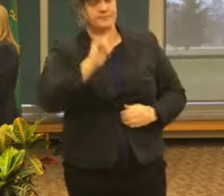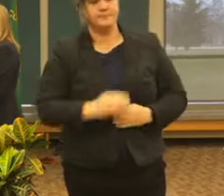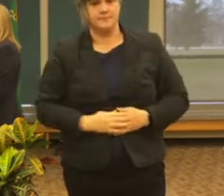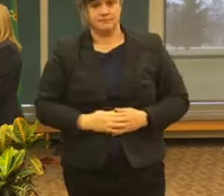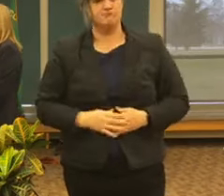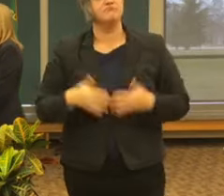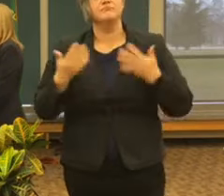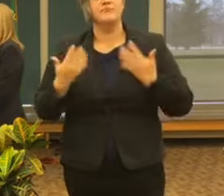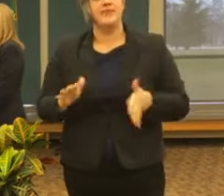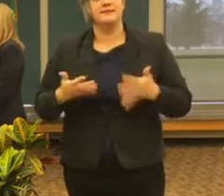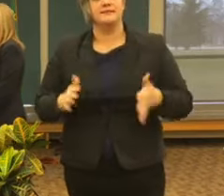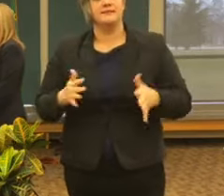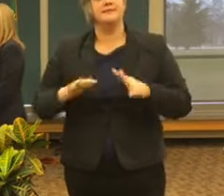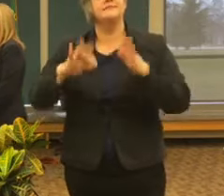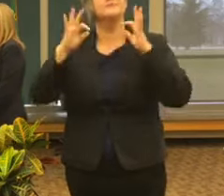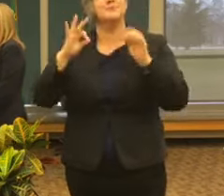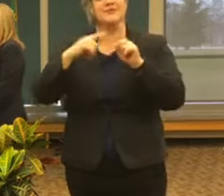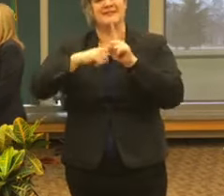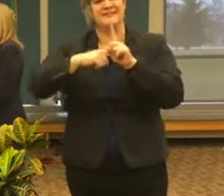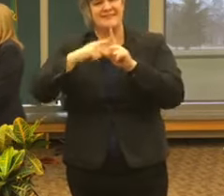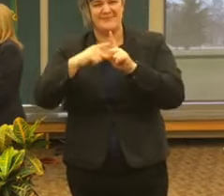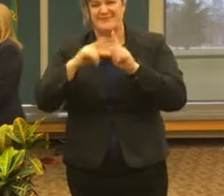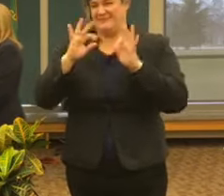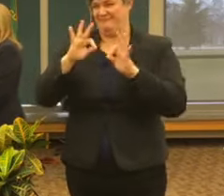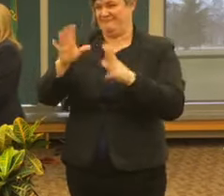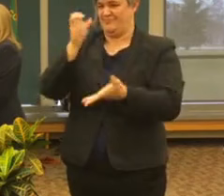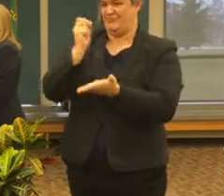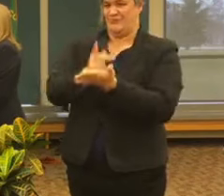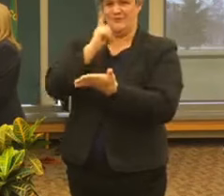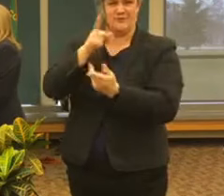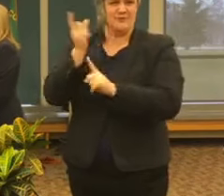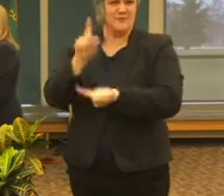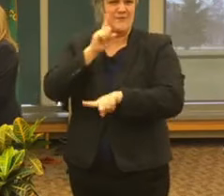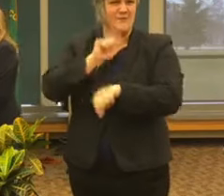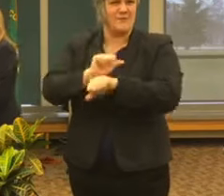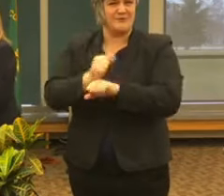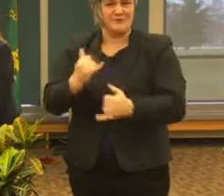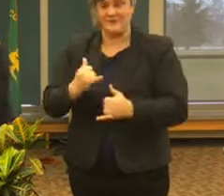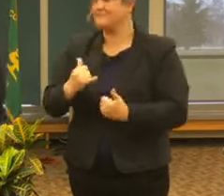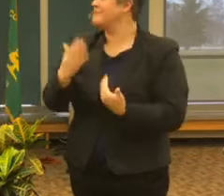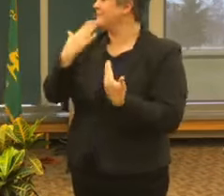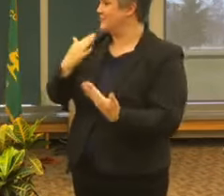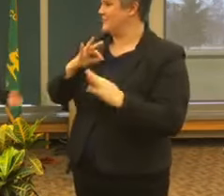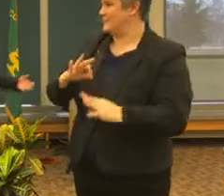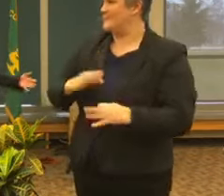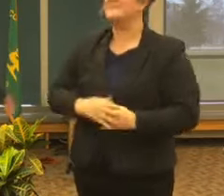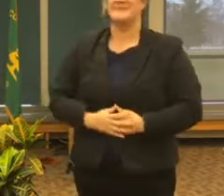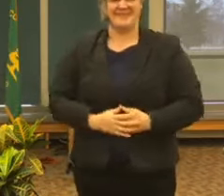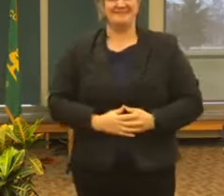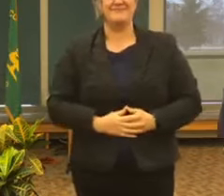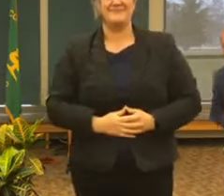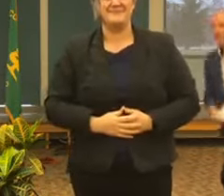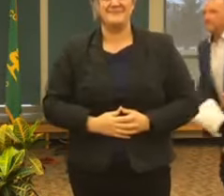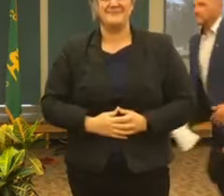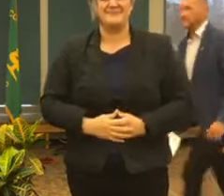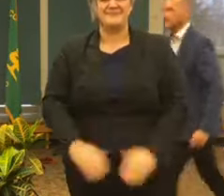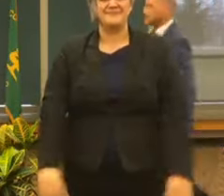And that's it. A perfect temperature. Leanne, you are cleared to attend work today. Thank you.